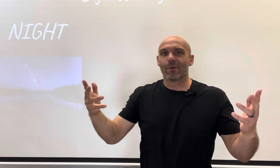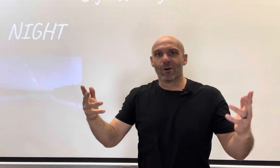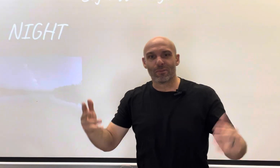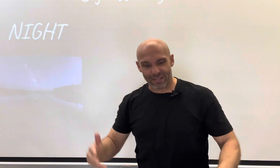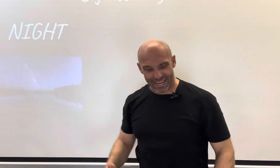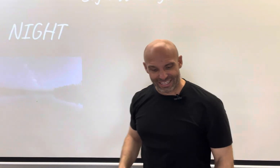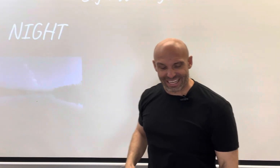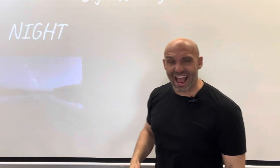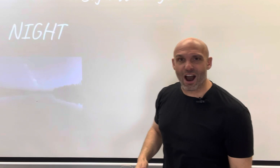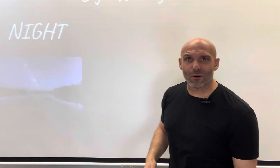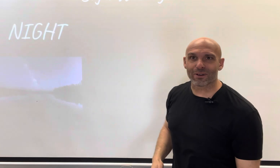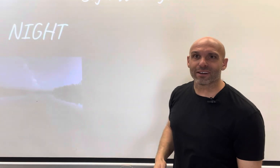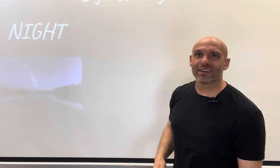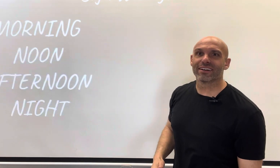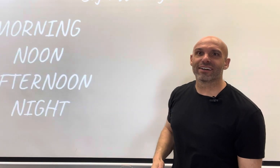Boom, you got it down.